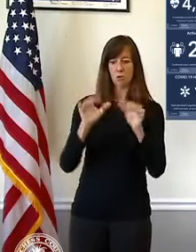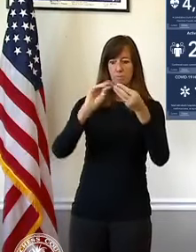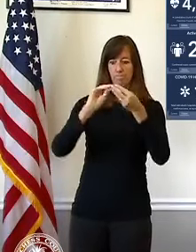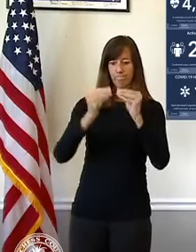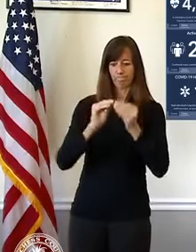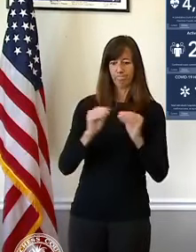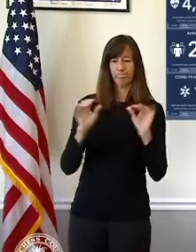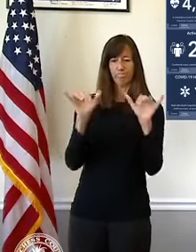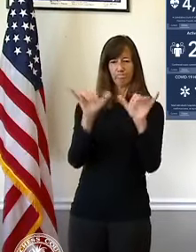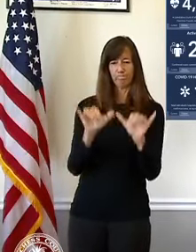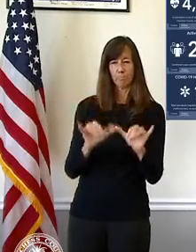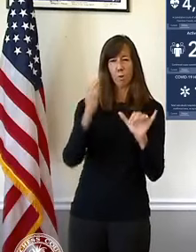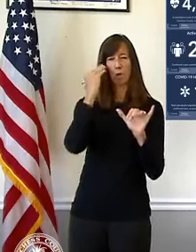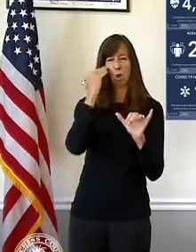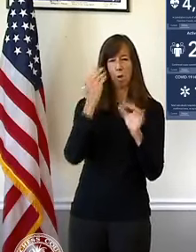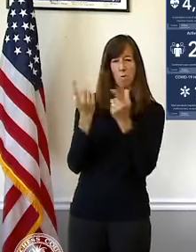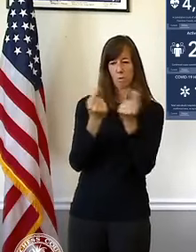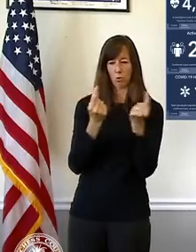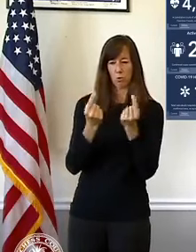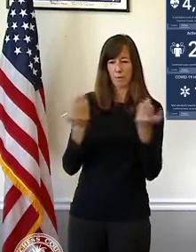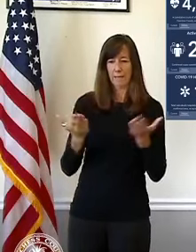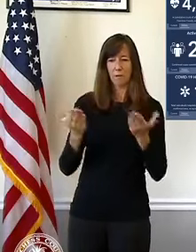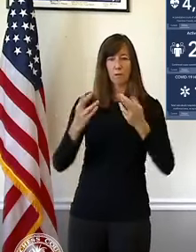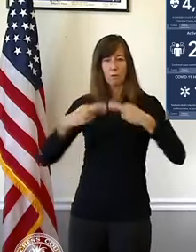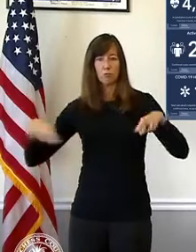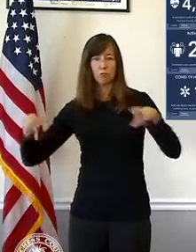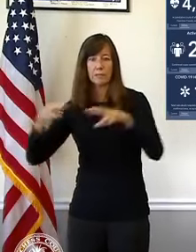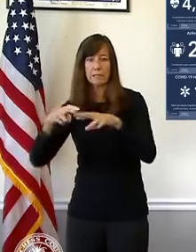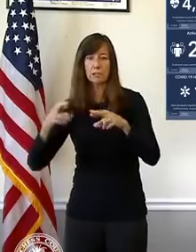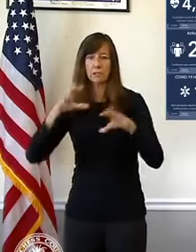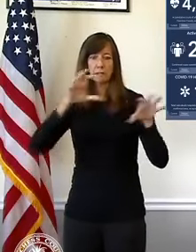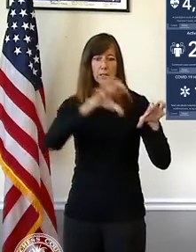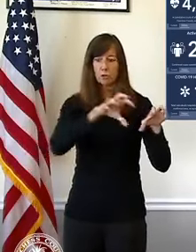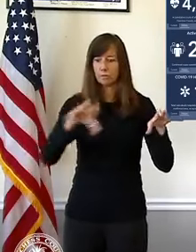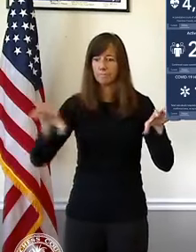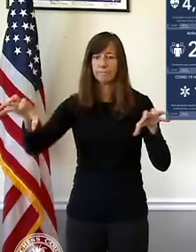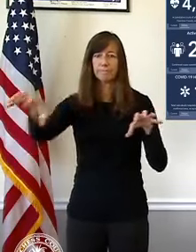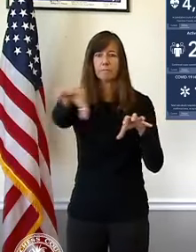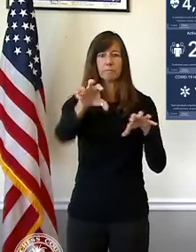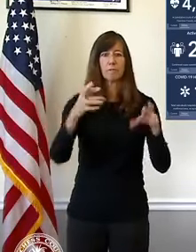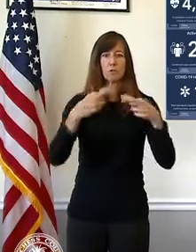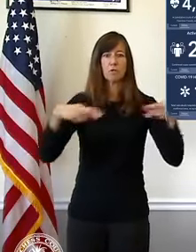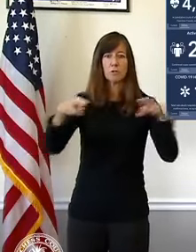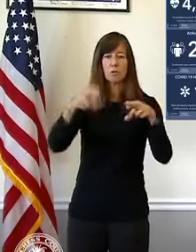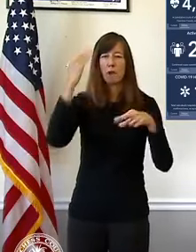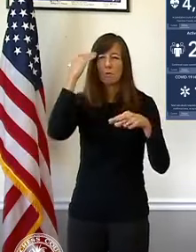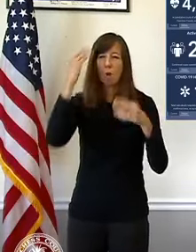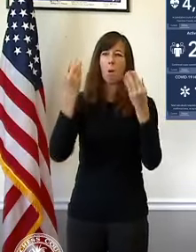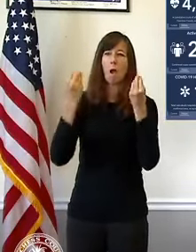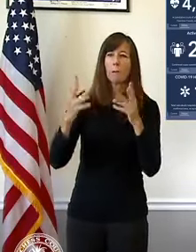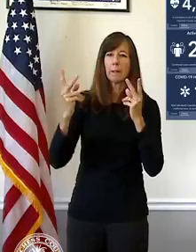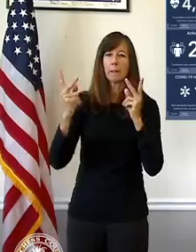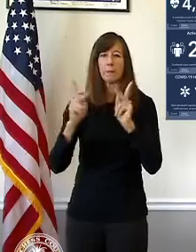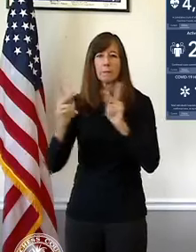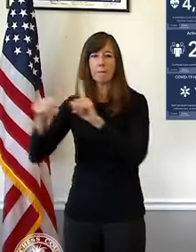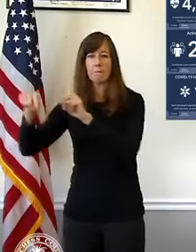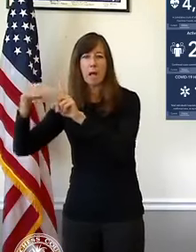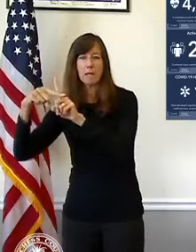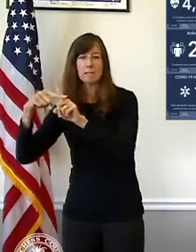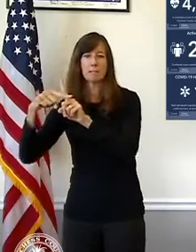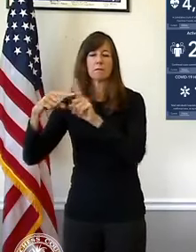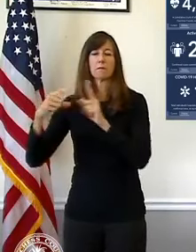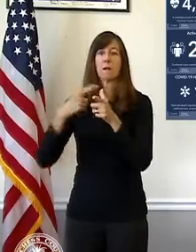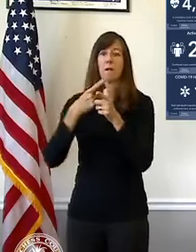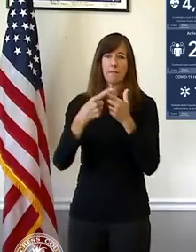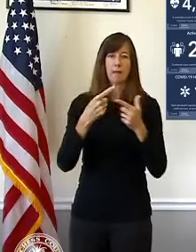for school districts to reopen and schools to be open, for activities to be engaged in, having that positivity rate,